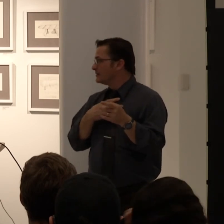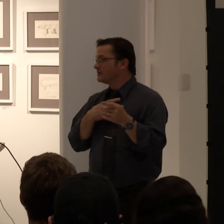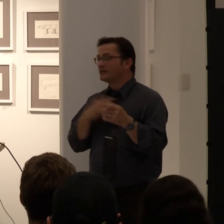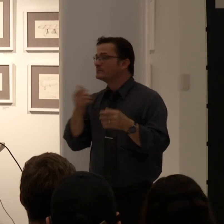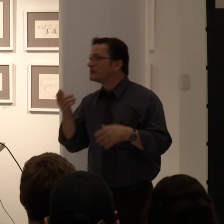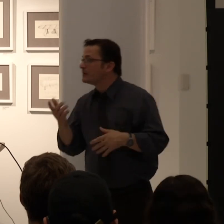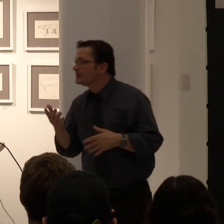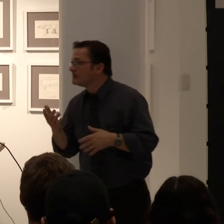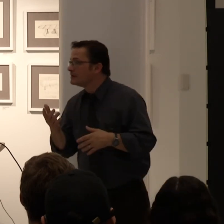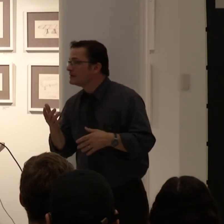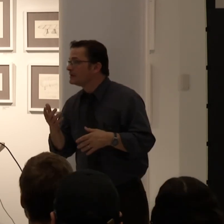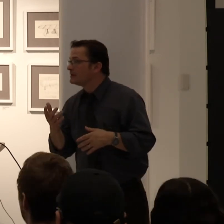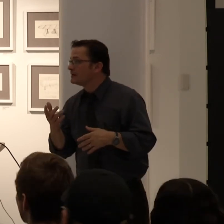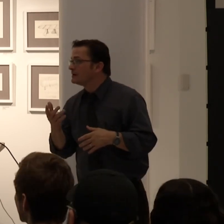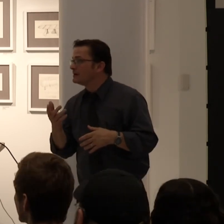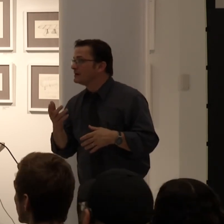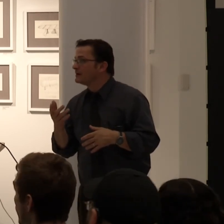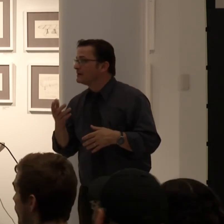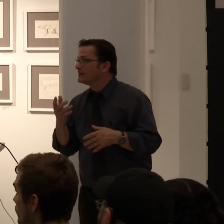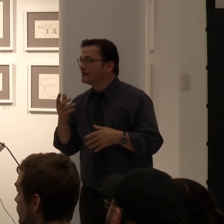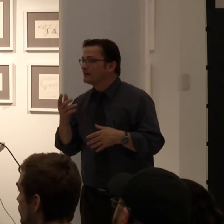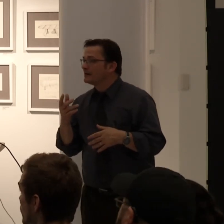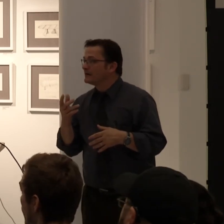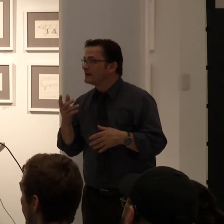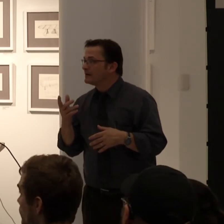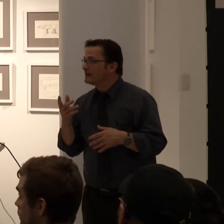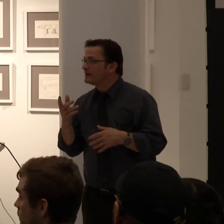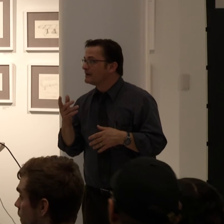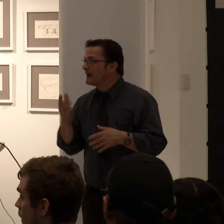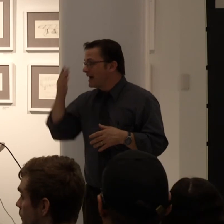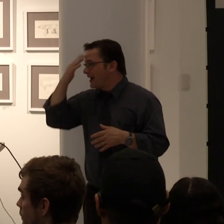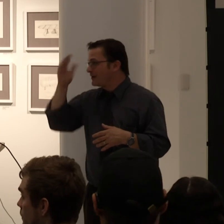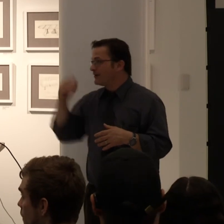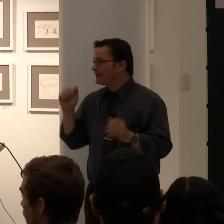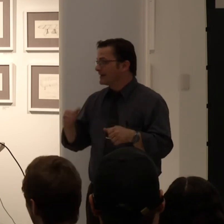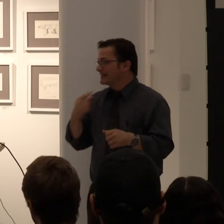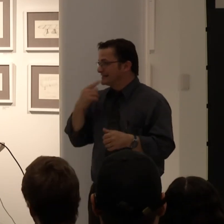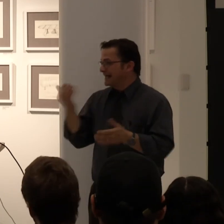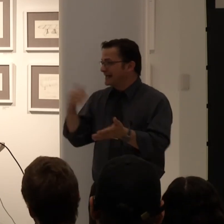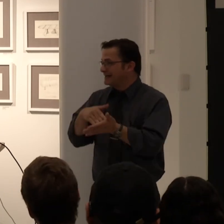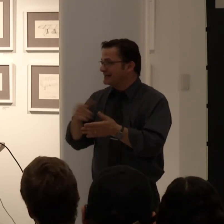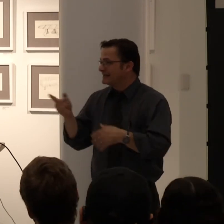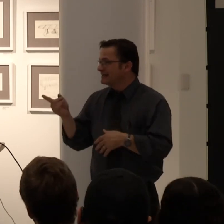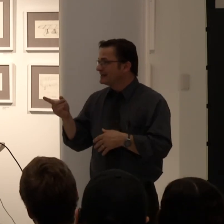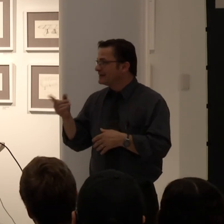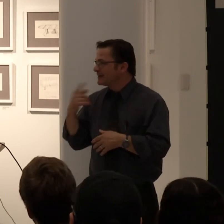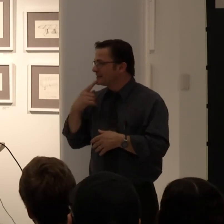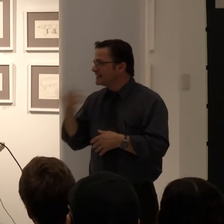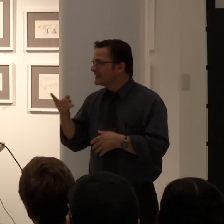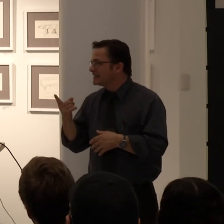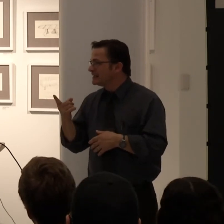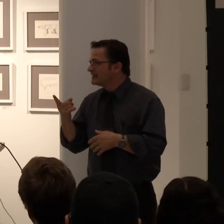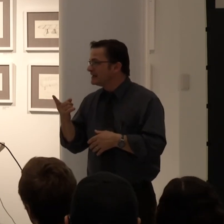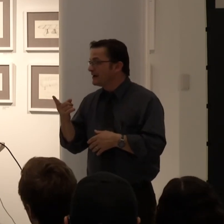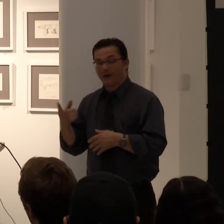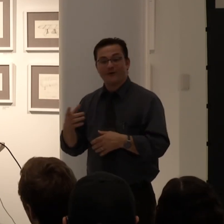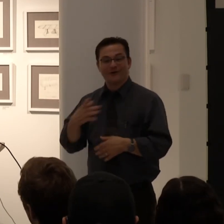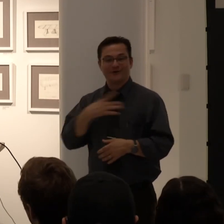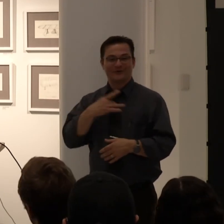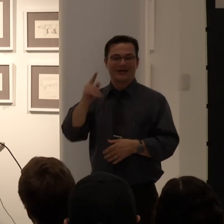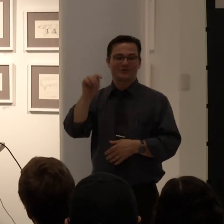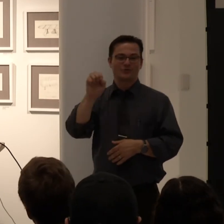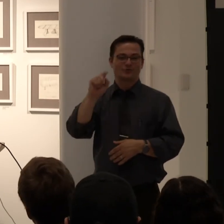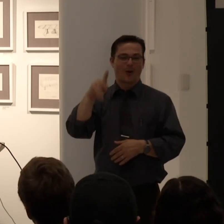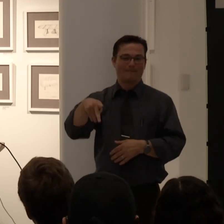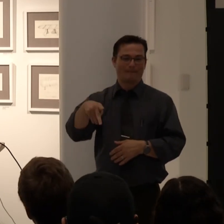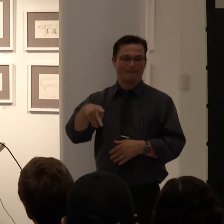I'm sorry, what? I don't know if I can repeat that. What was that? I said, do you like Trump more?